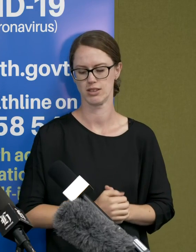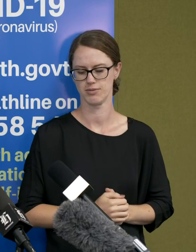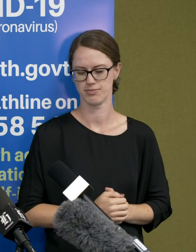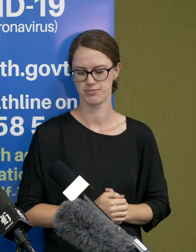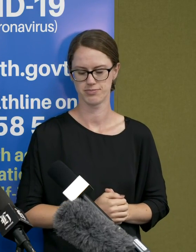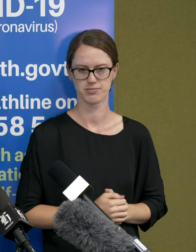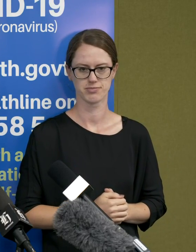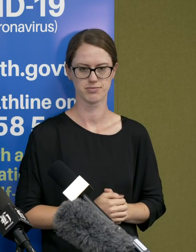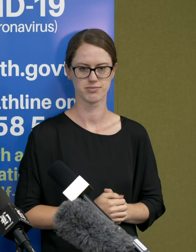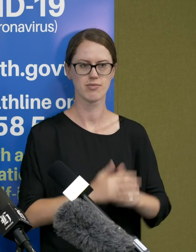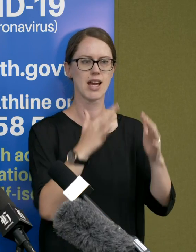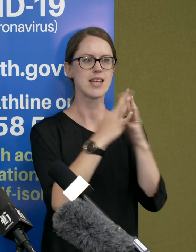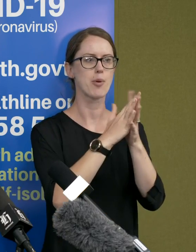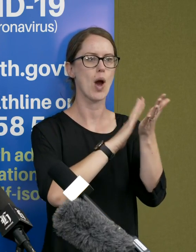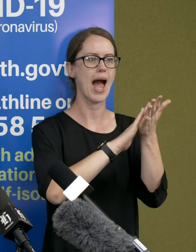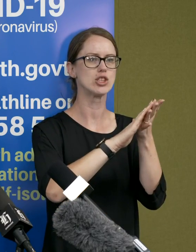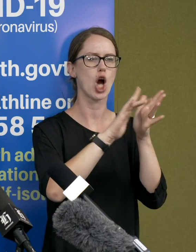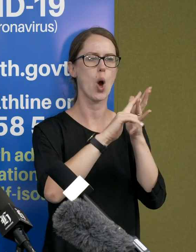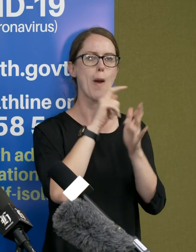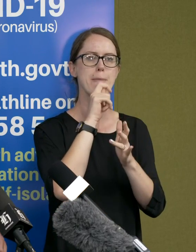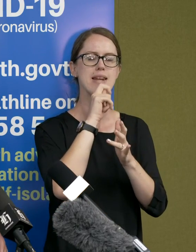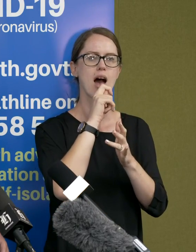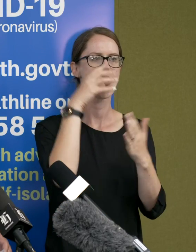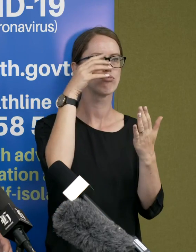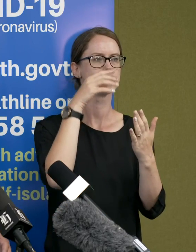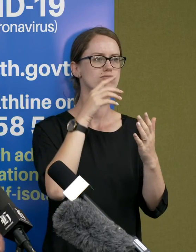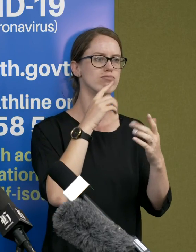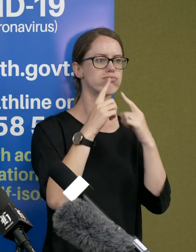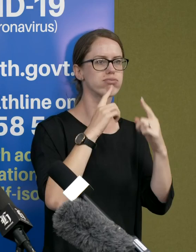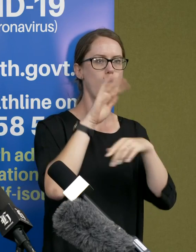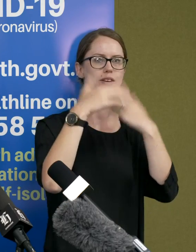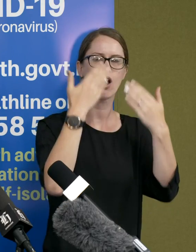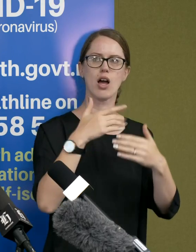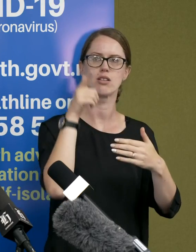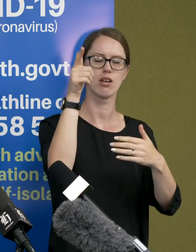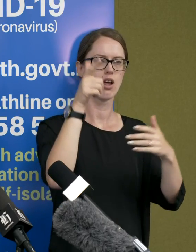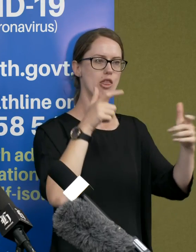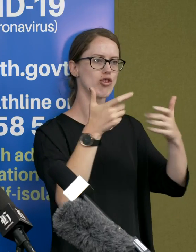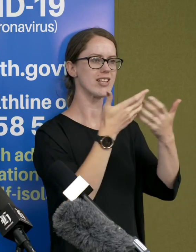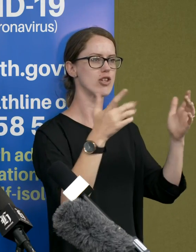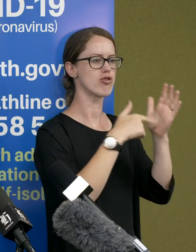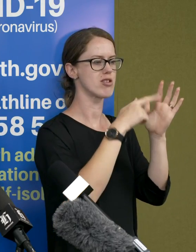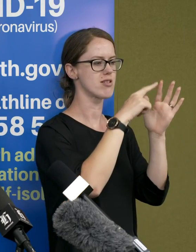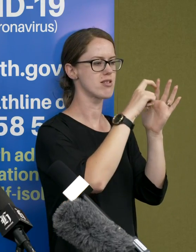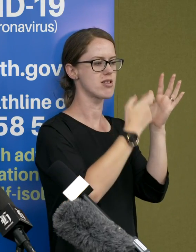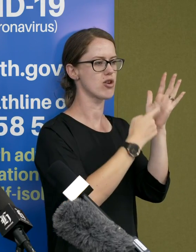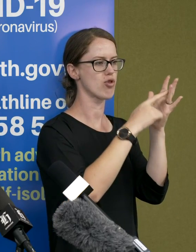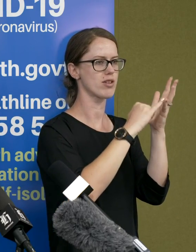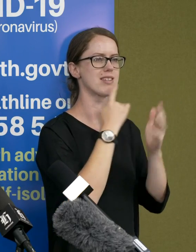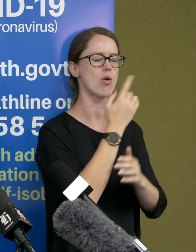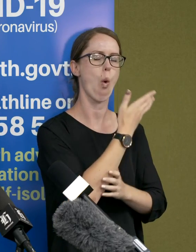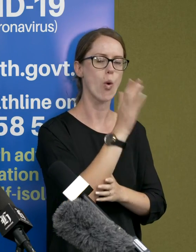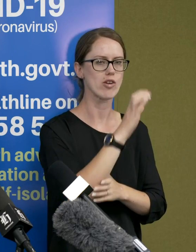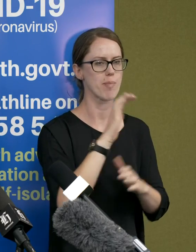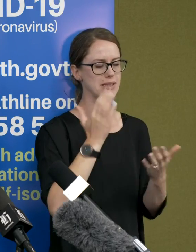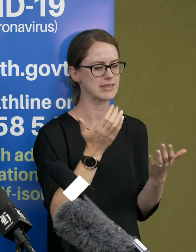At the WHO media briefing overnight, the WHO Director General Tedros reinforced that all countries must take